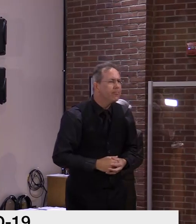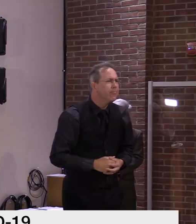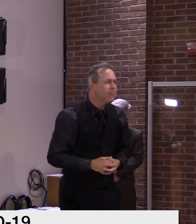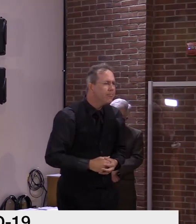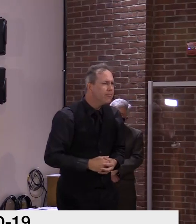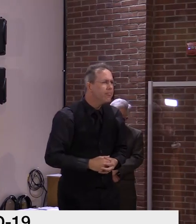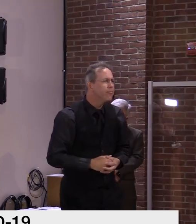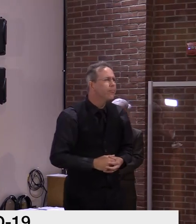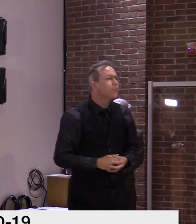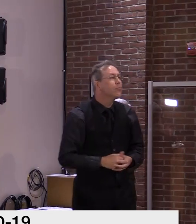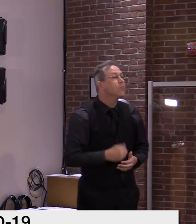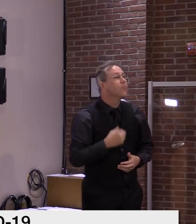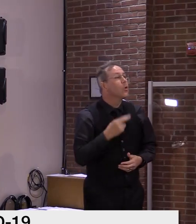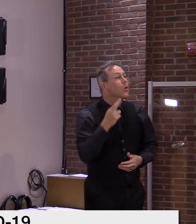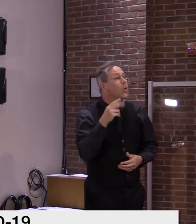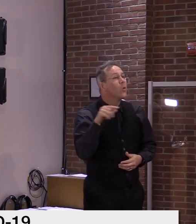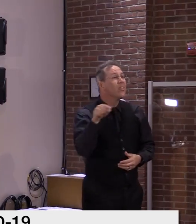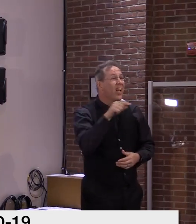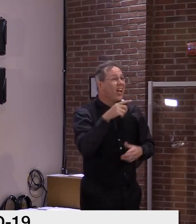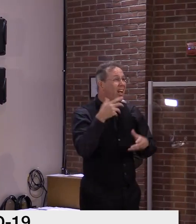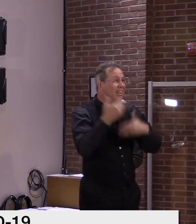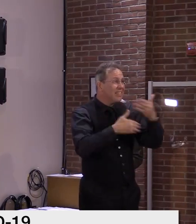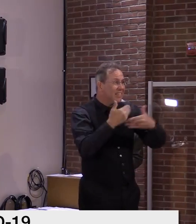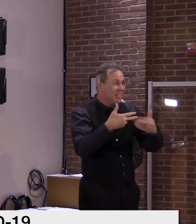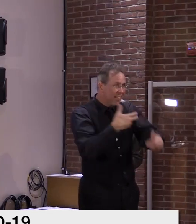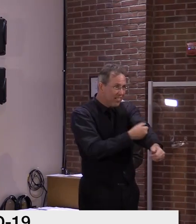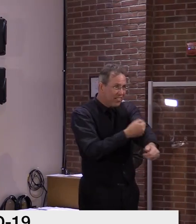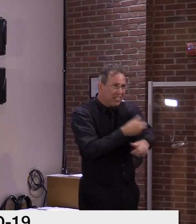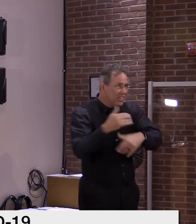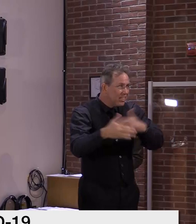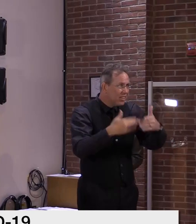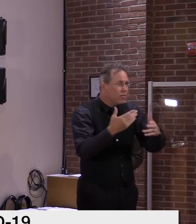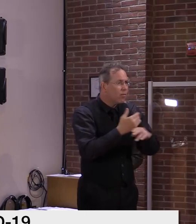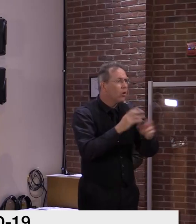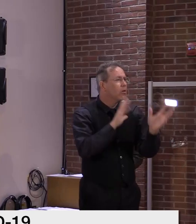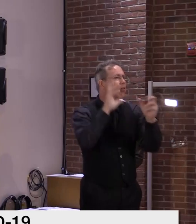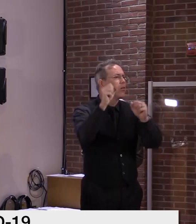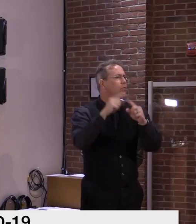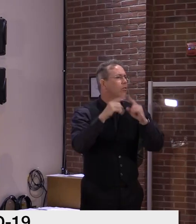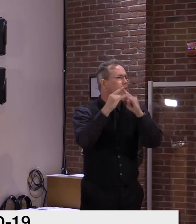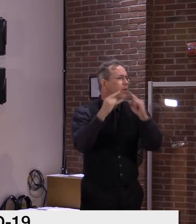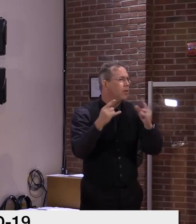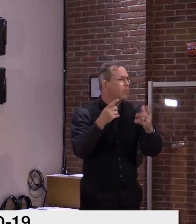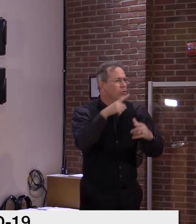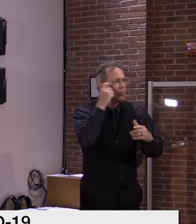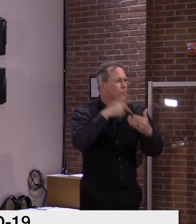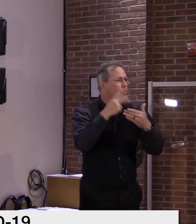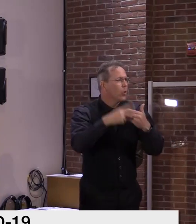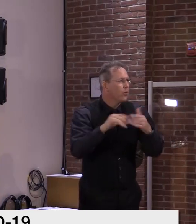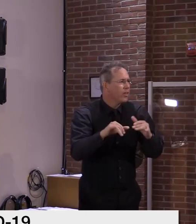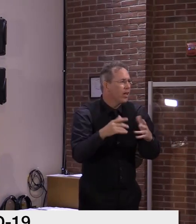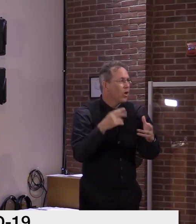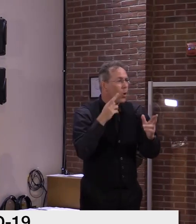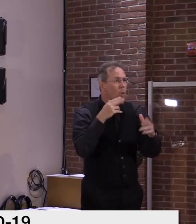prior to arrival at camp, too, knowing when schools in the state let out and when camps usually